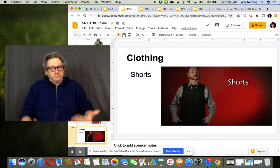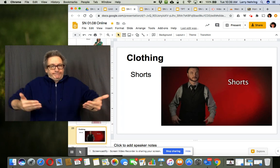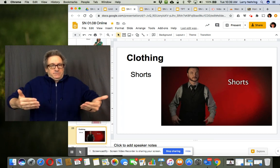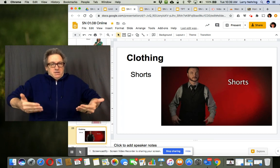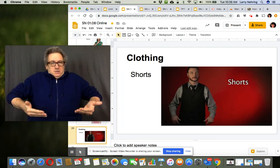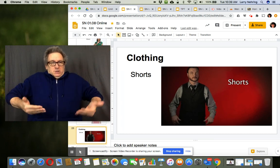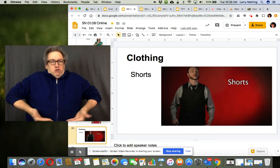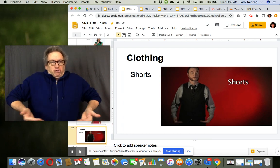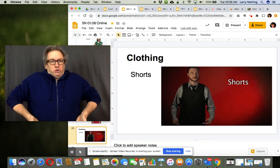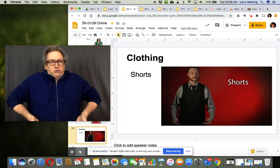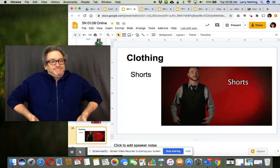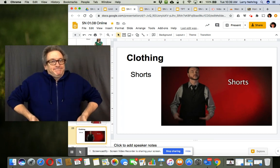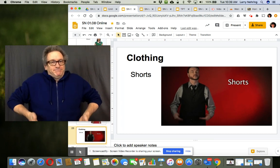shorts.